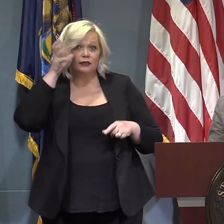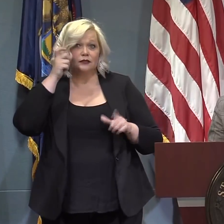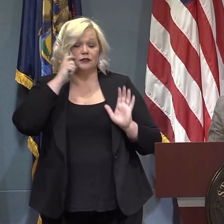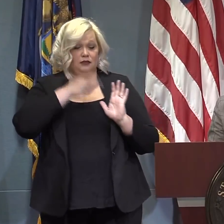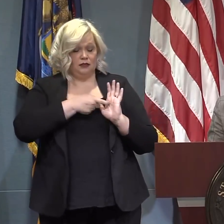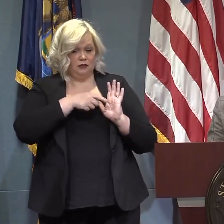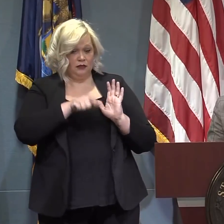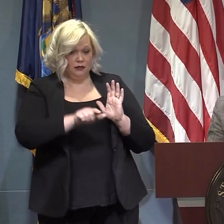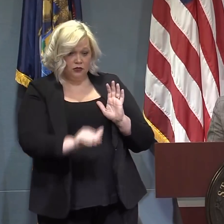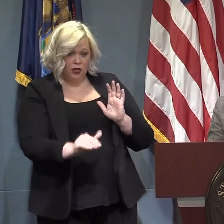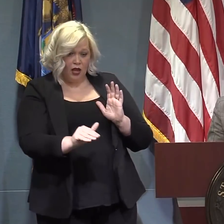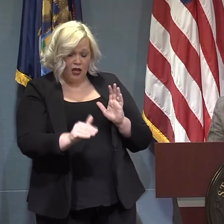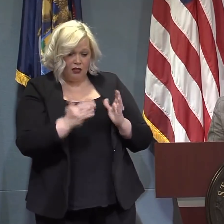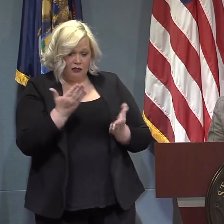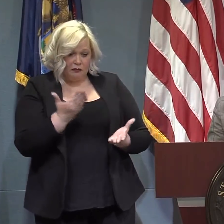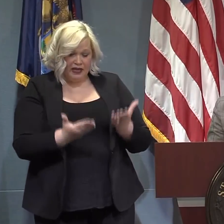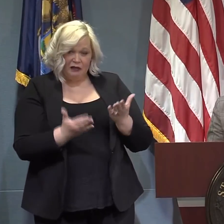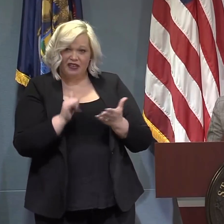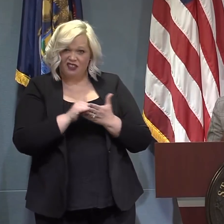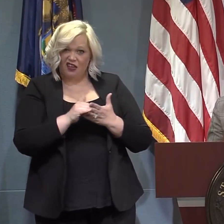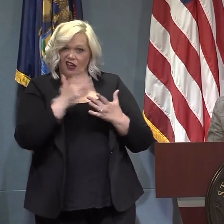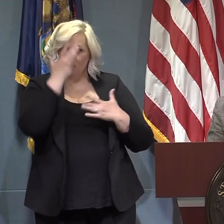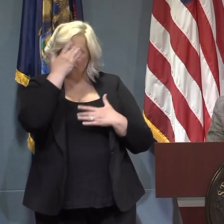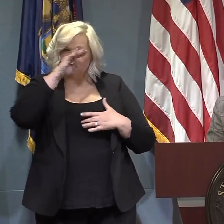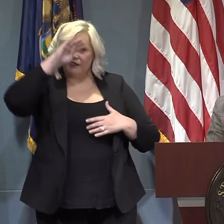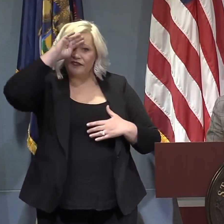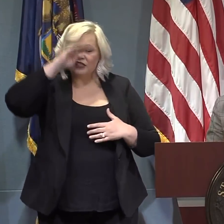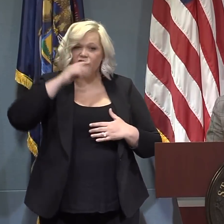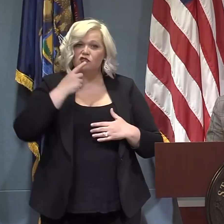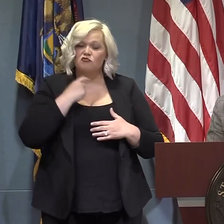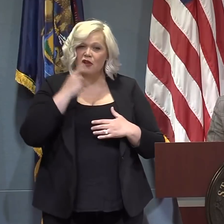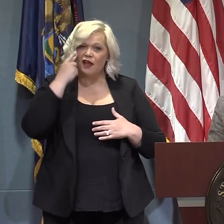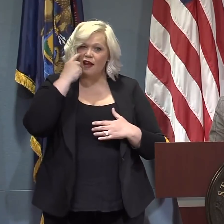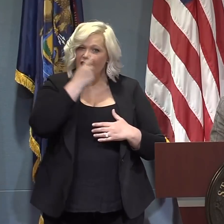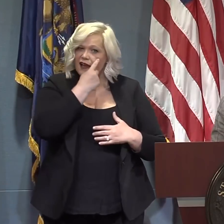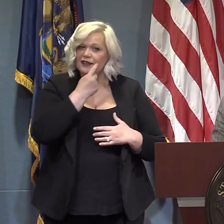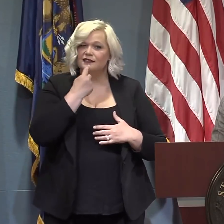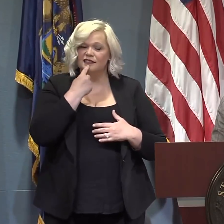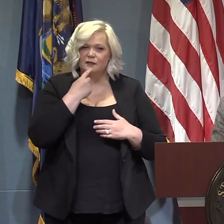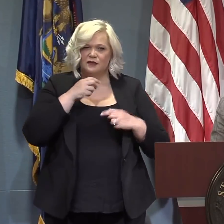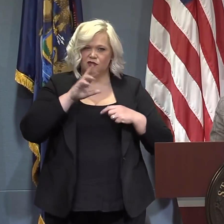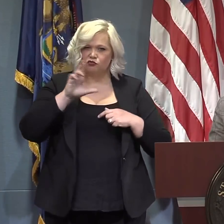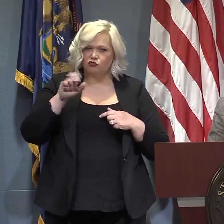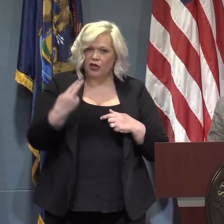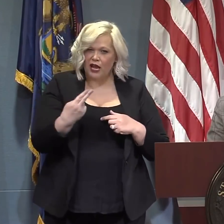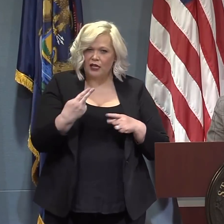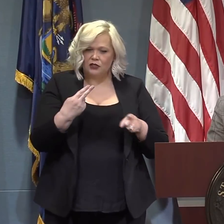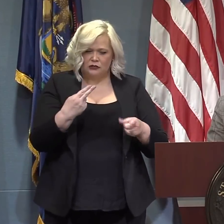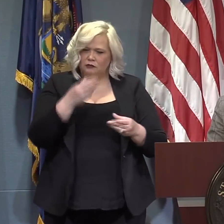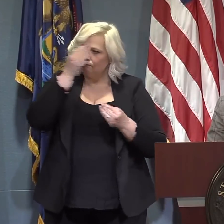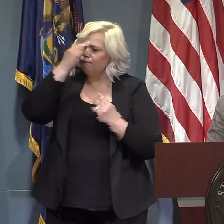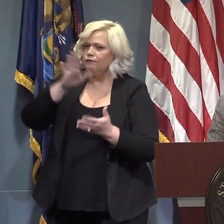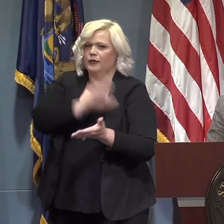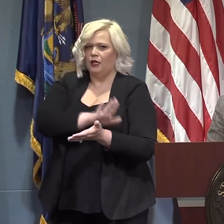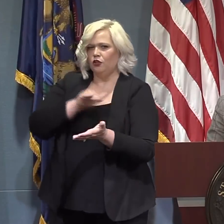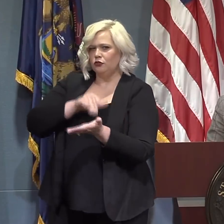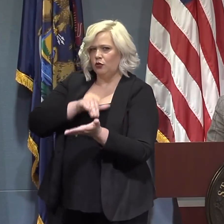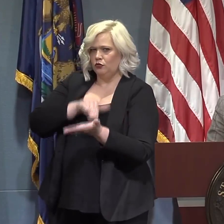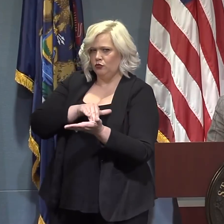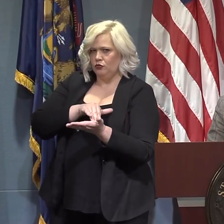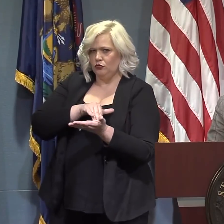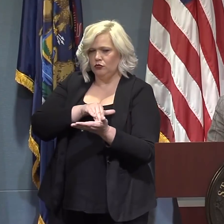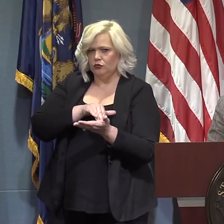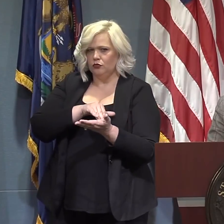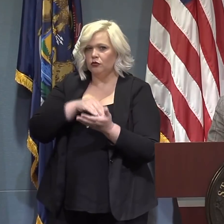children or their child may have symptoms like this to seek out guidance from their medical provider. This is a situation that we will watch